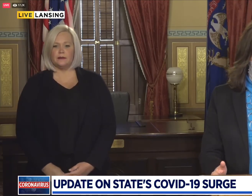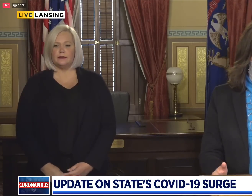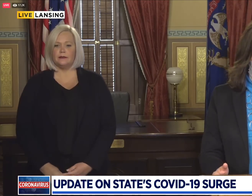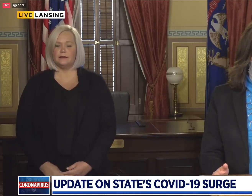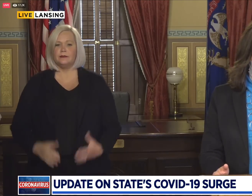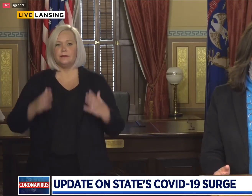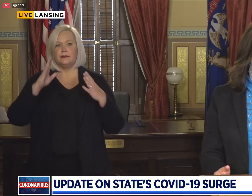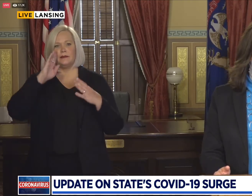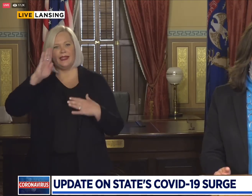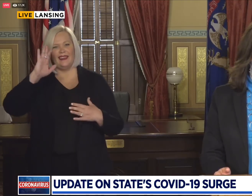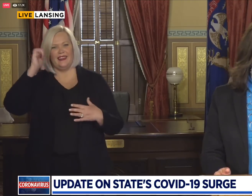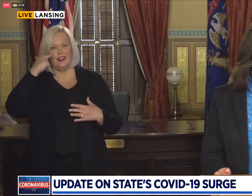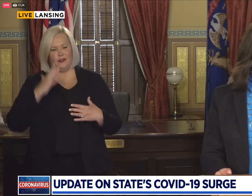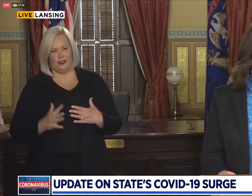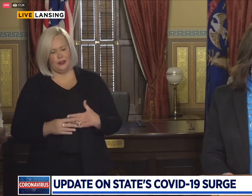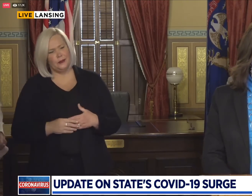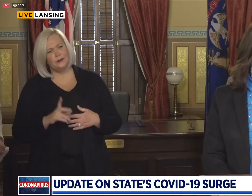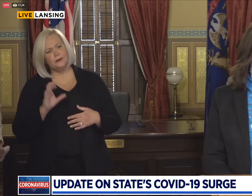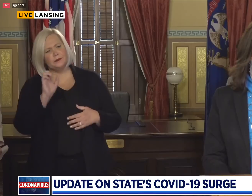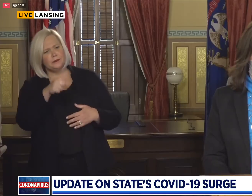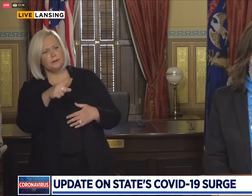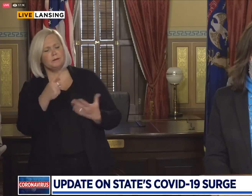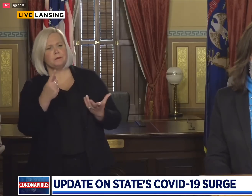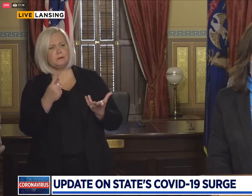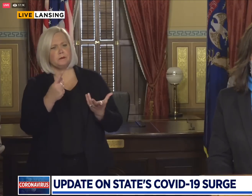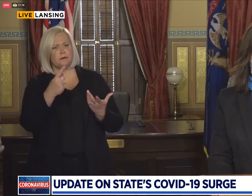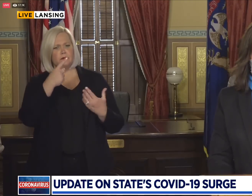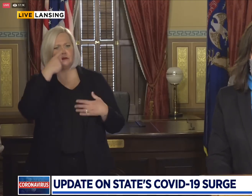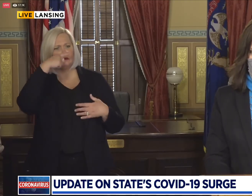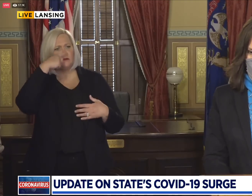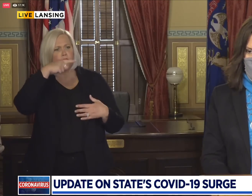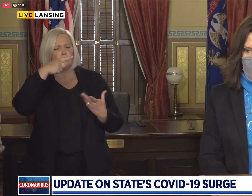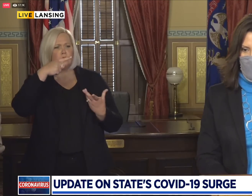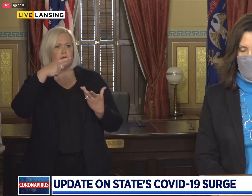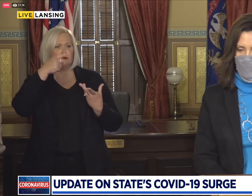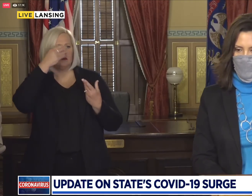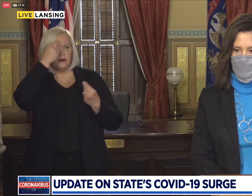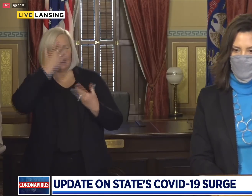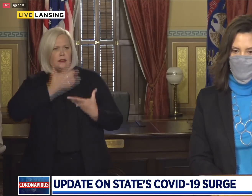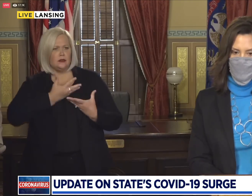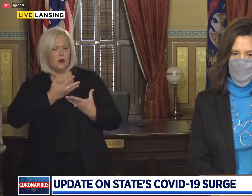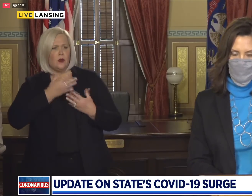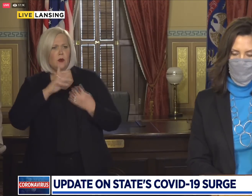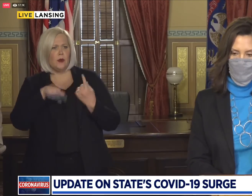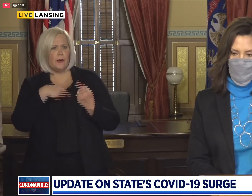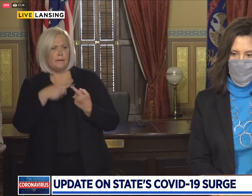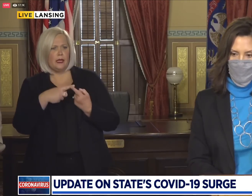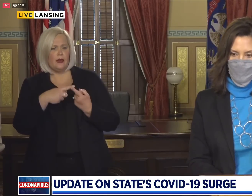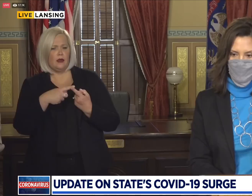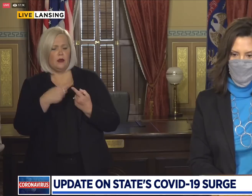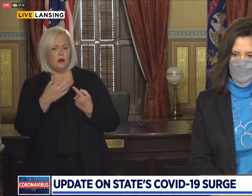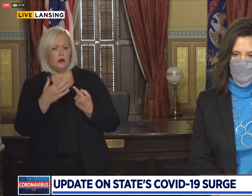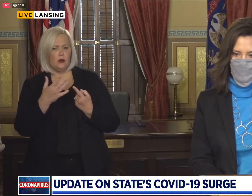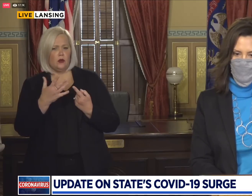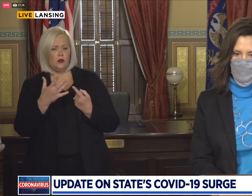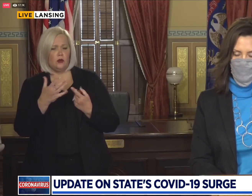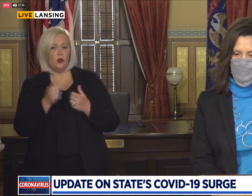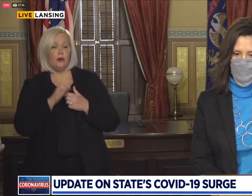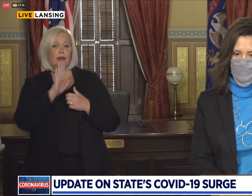Hi, Governor. Can you give us a sense on what progress is being made with both